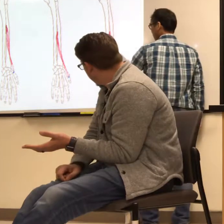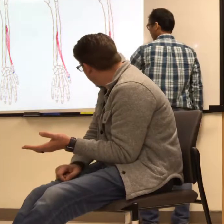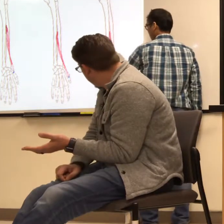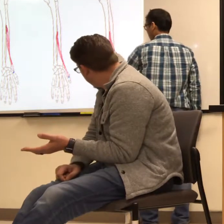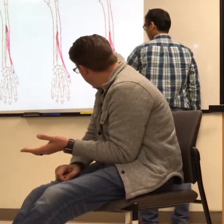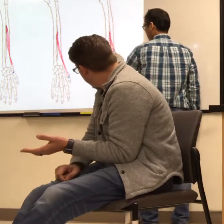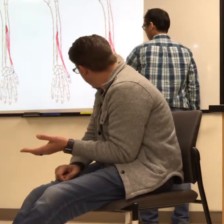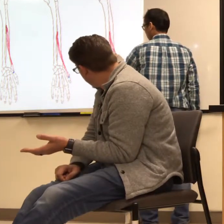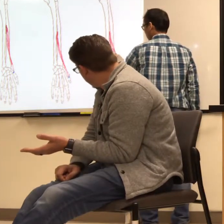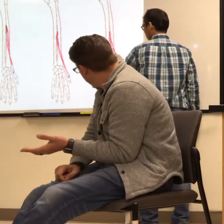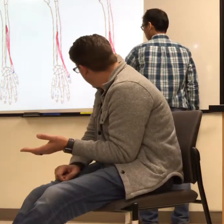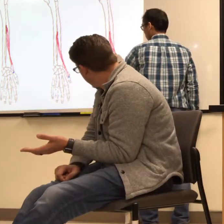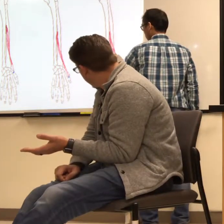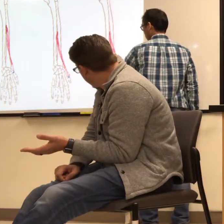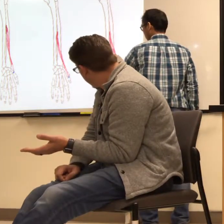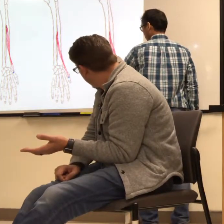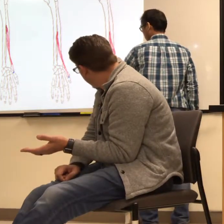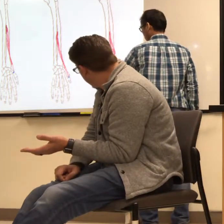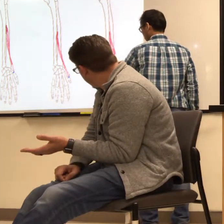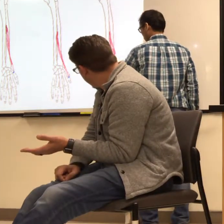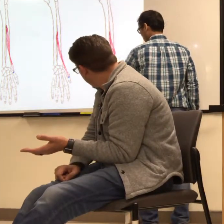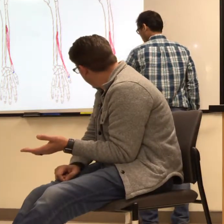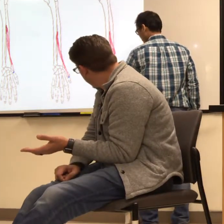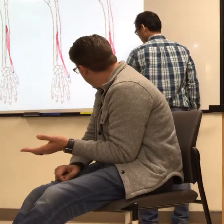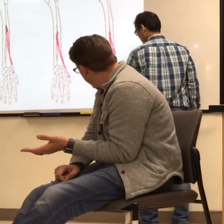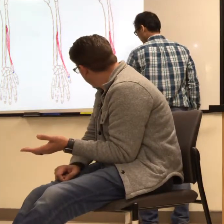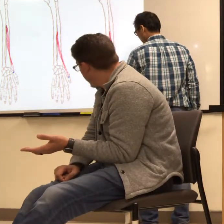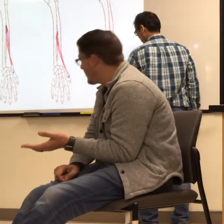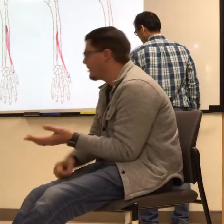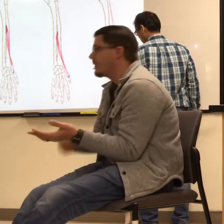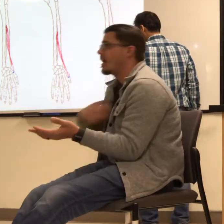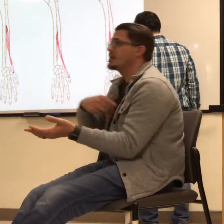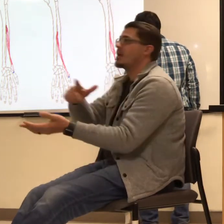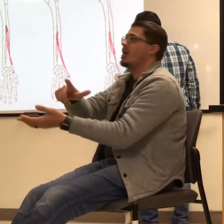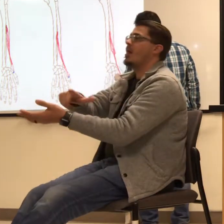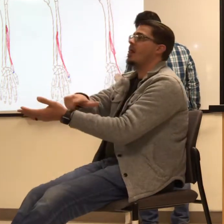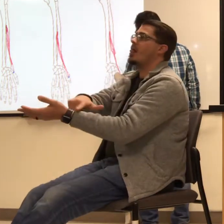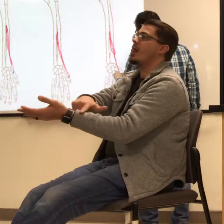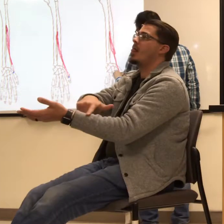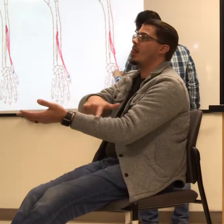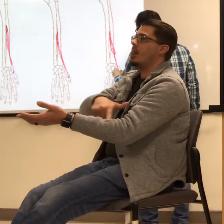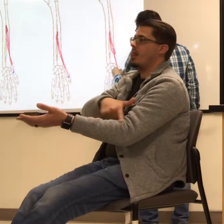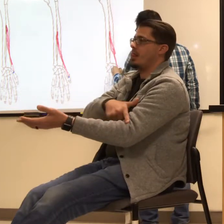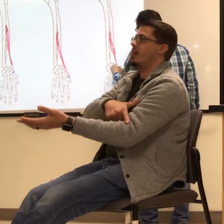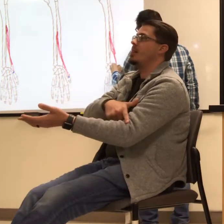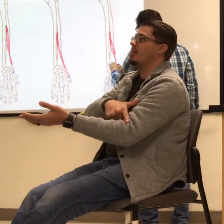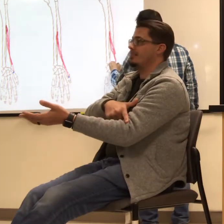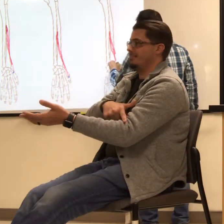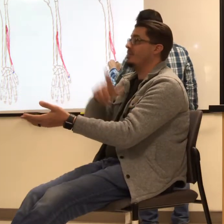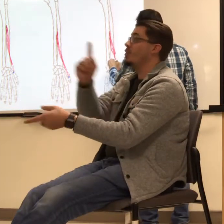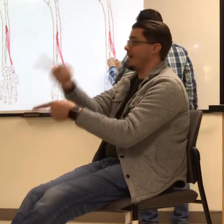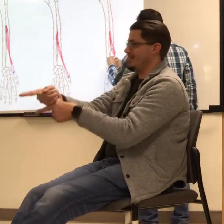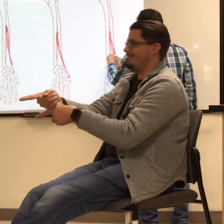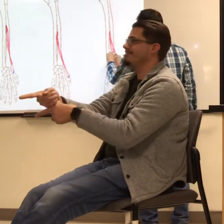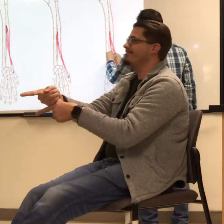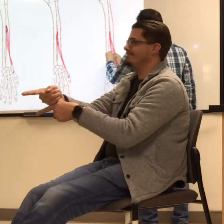long tendon that pops out and goes all the way to the distal phalanx.